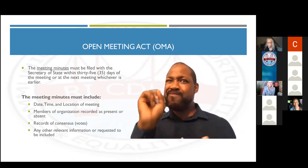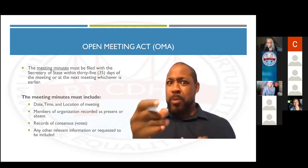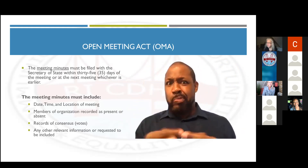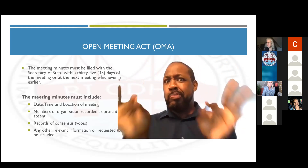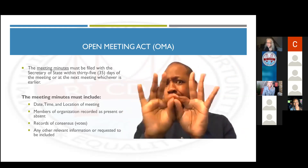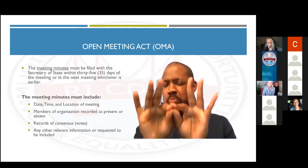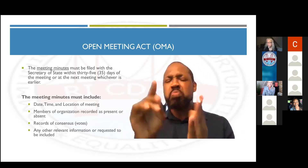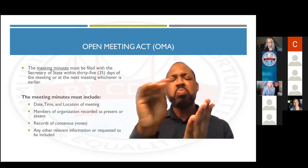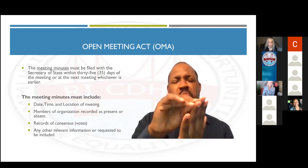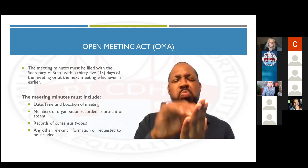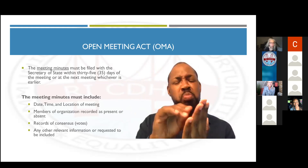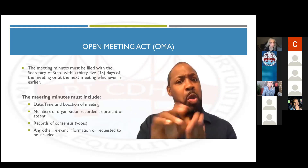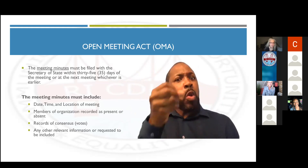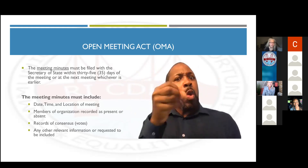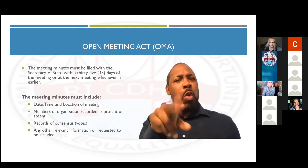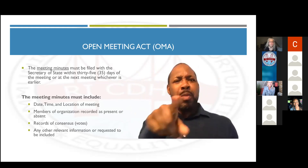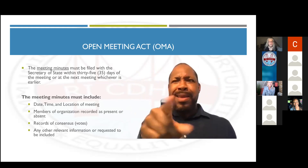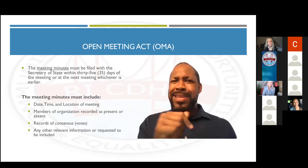points, the bullet points.